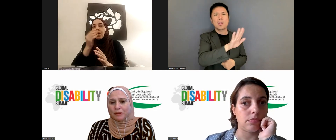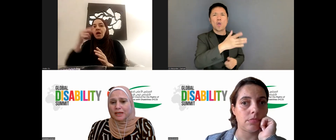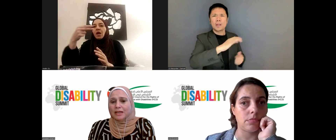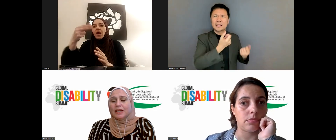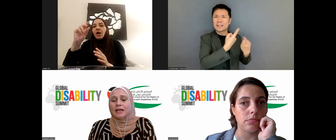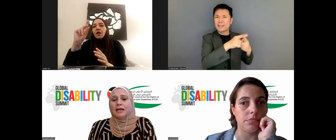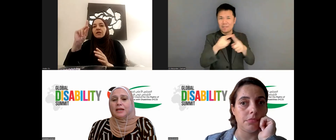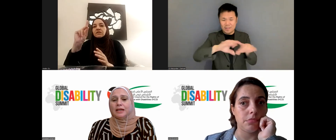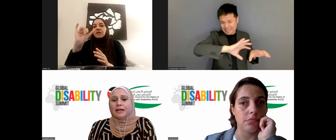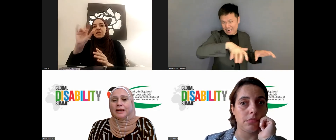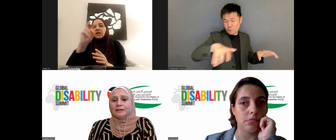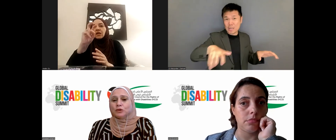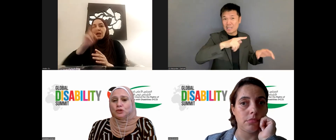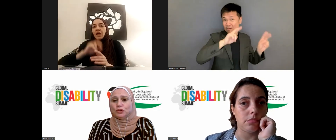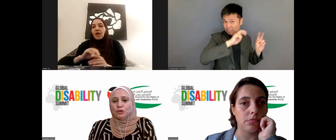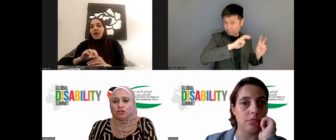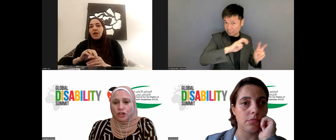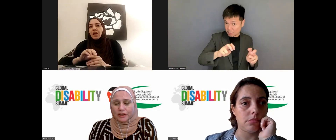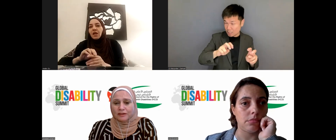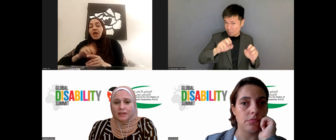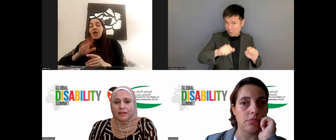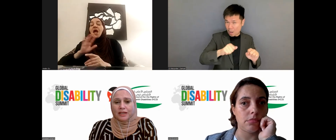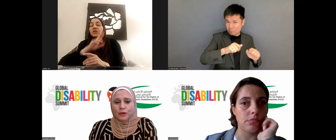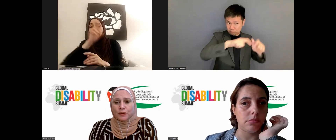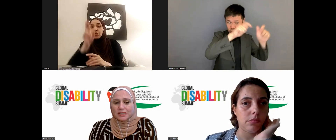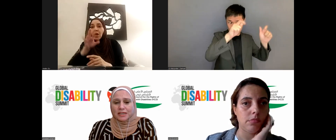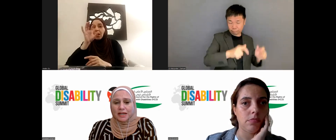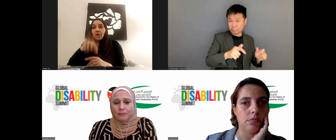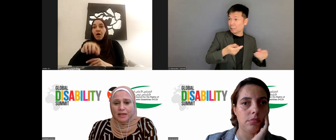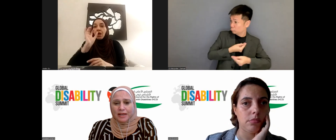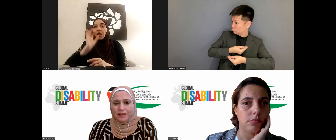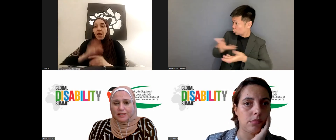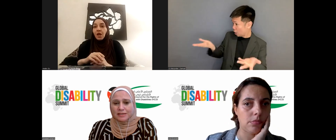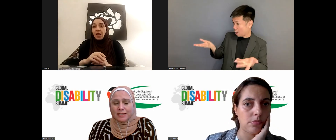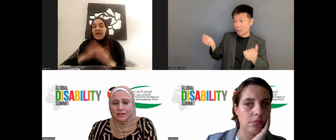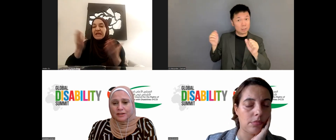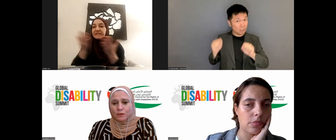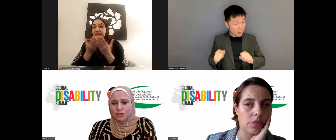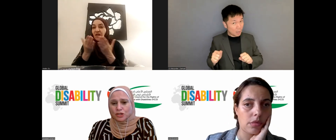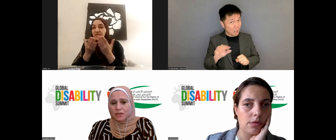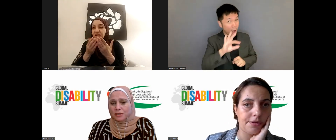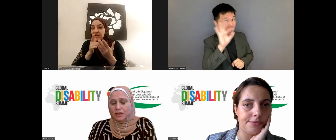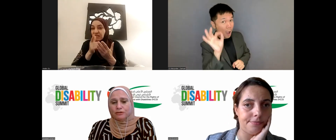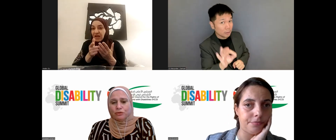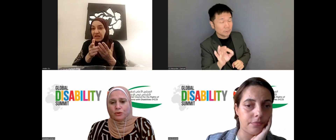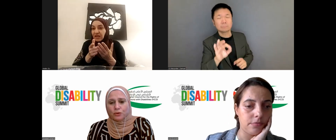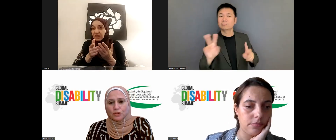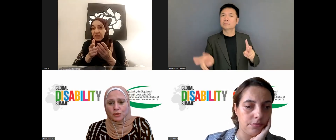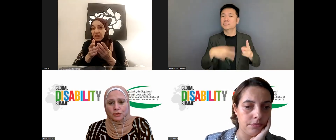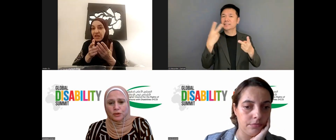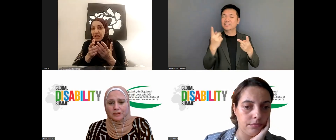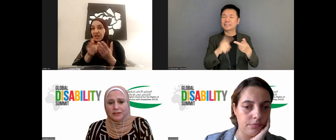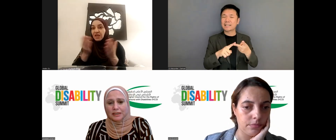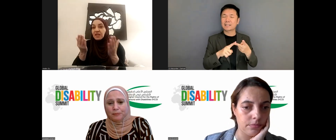to public, and could you share it? Thank you, Christina. And there is another question for you